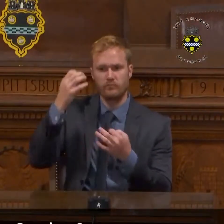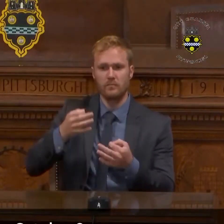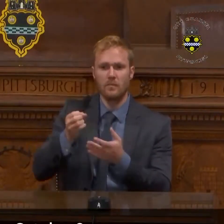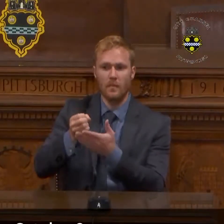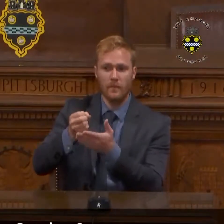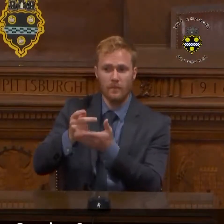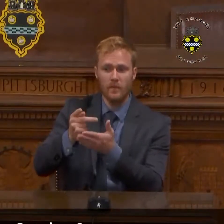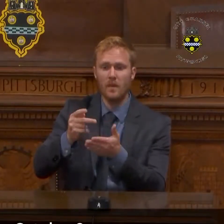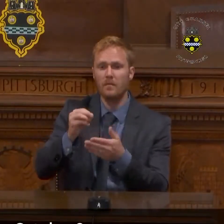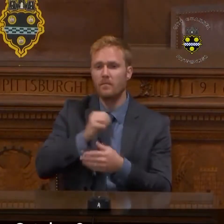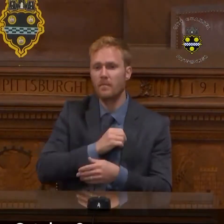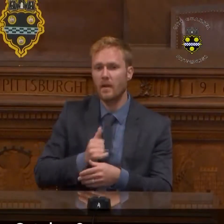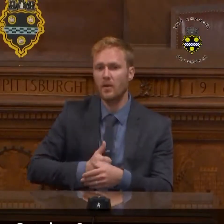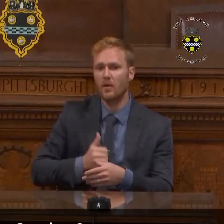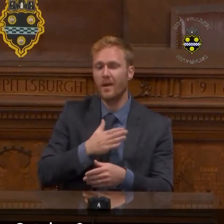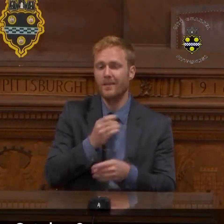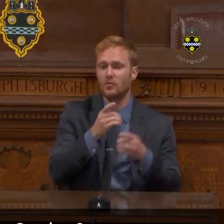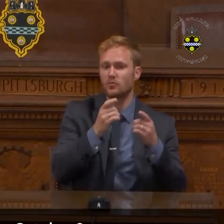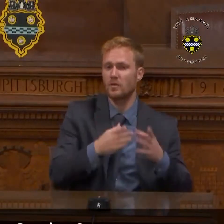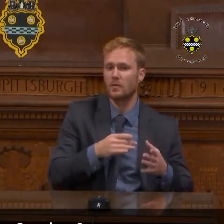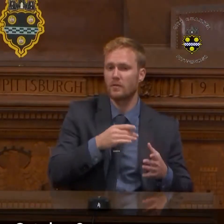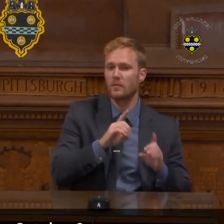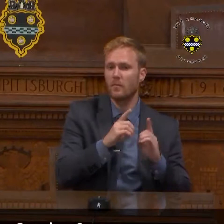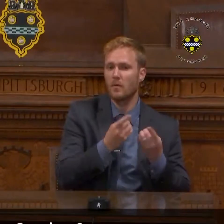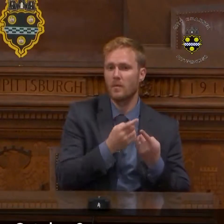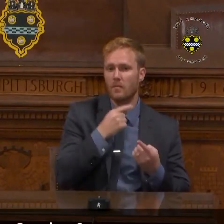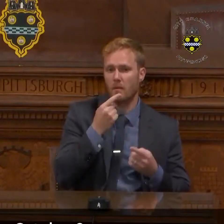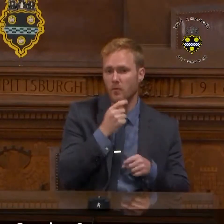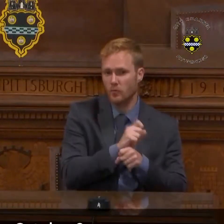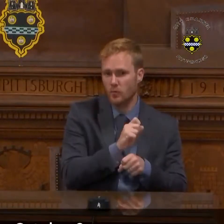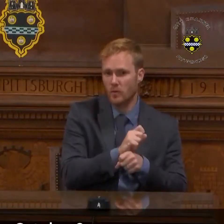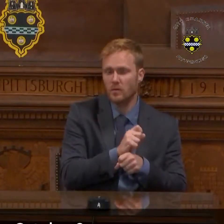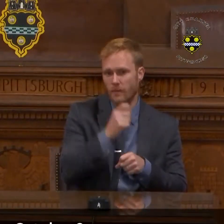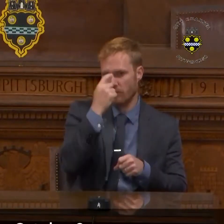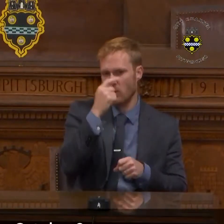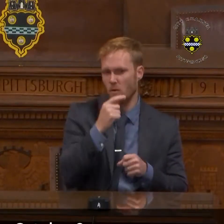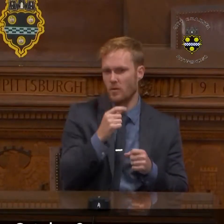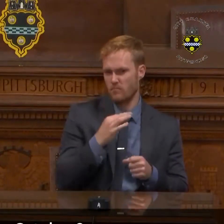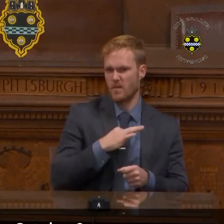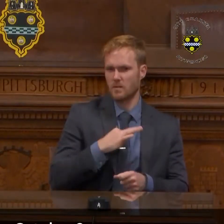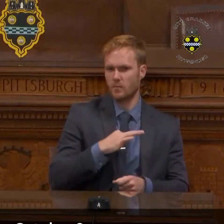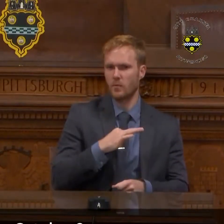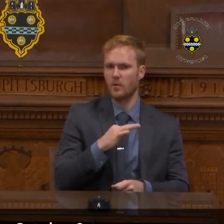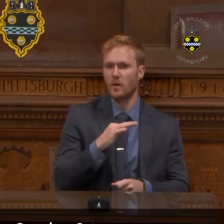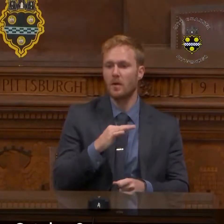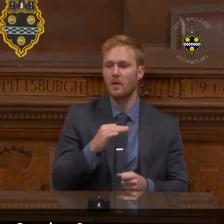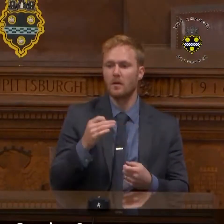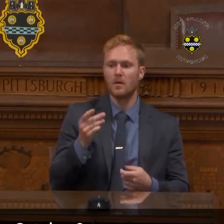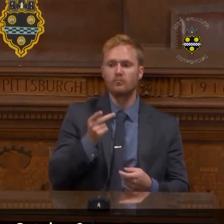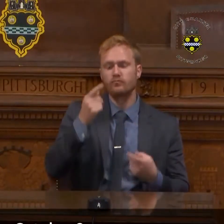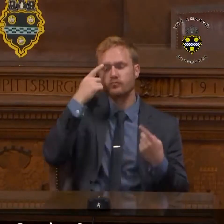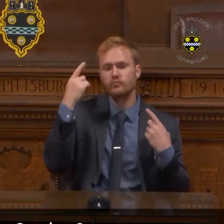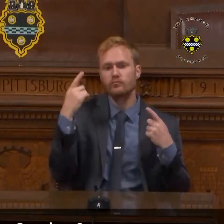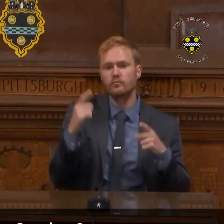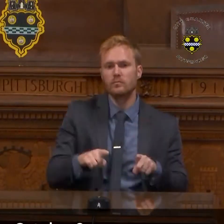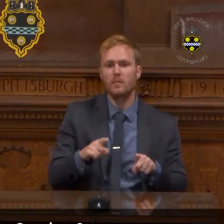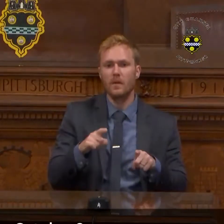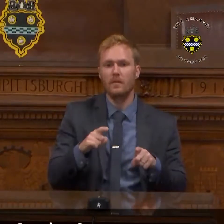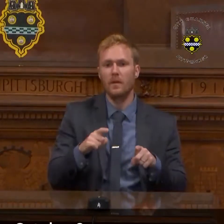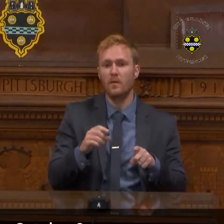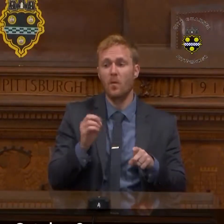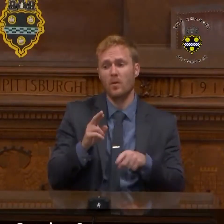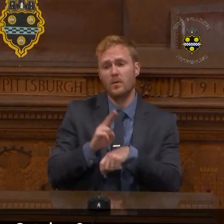director of the Department of Public Works on behalf of the City of Pittsburgh to enter into an agreement or the use